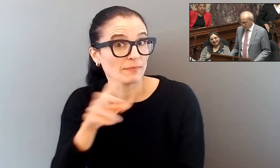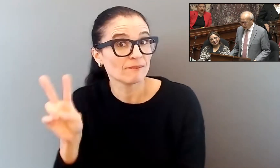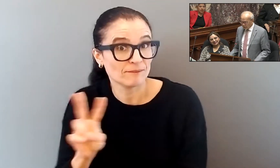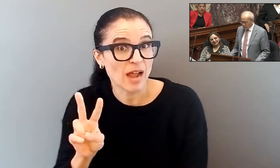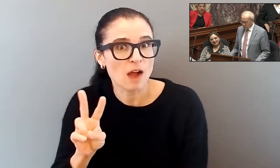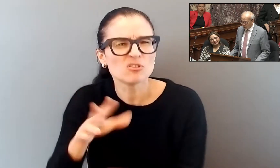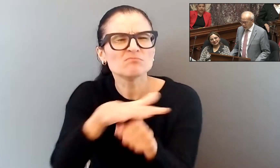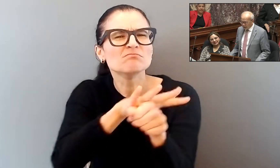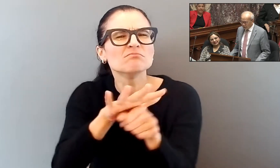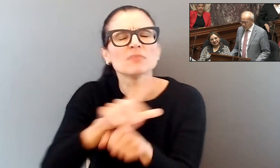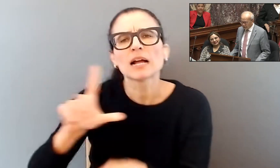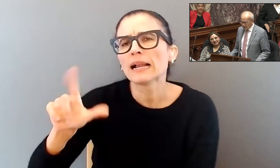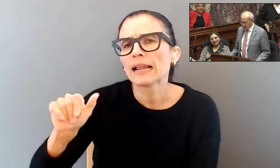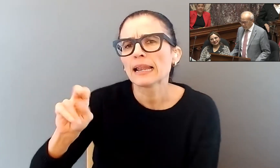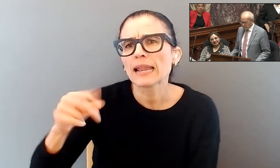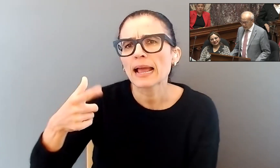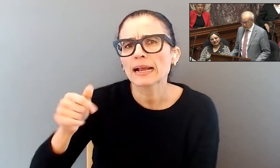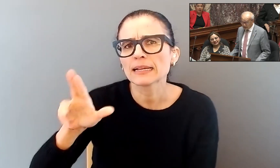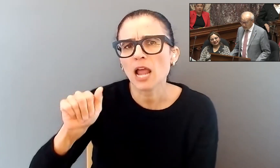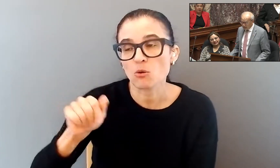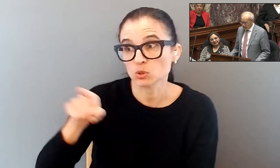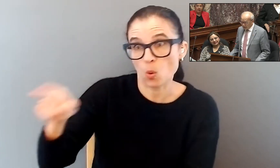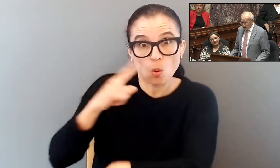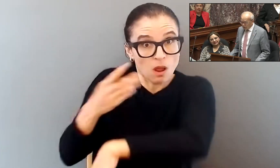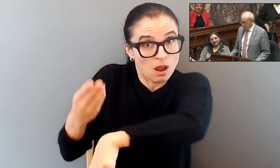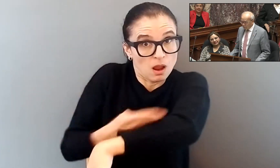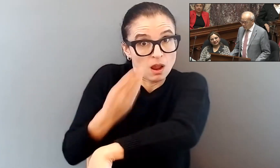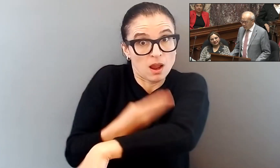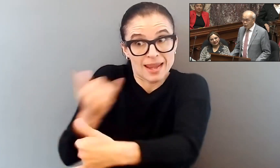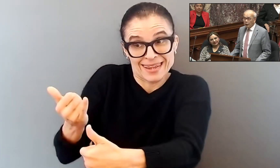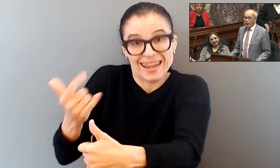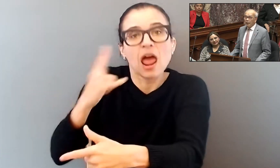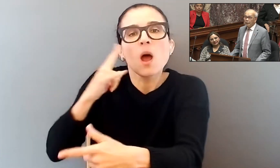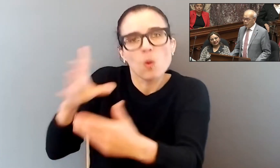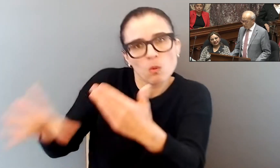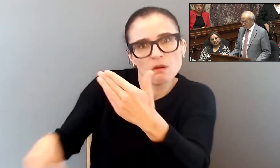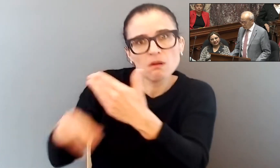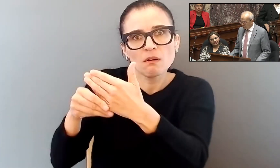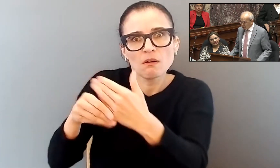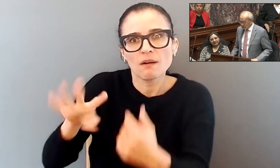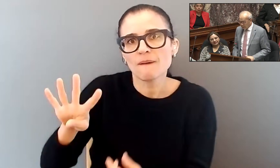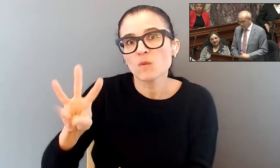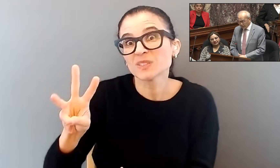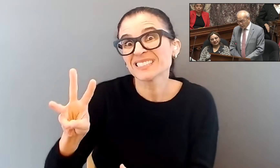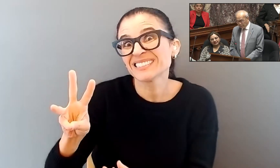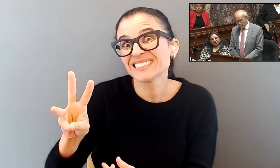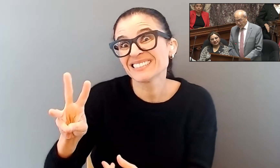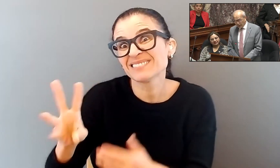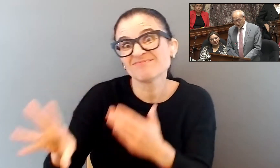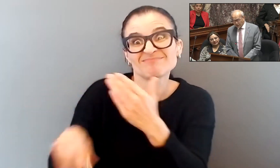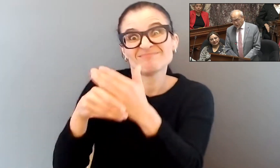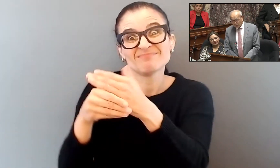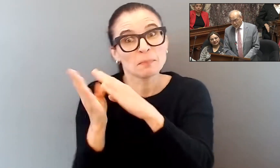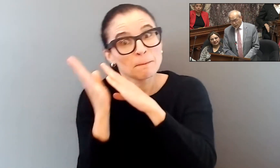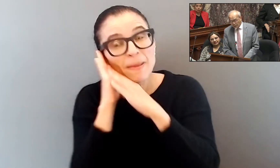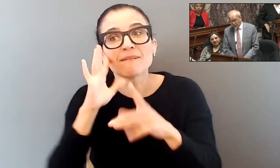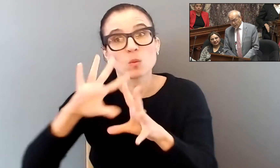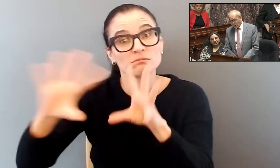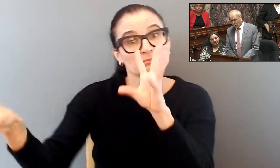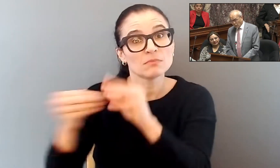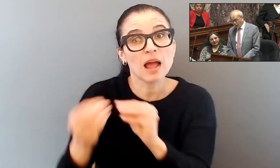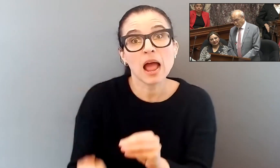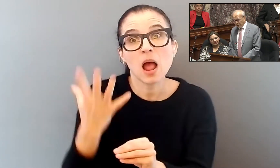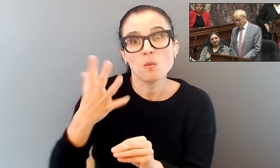beds to a total of 178 beds. The new home will feature individual rooms with 15 building clusters, which